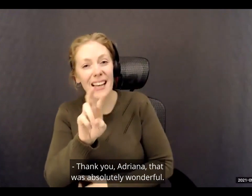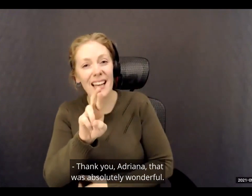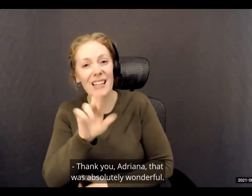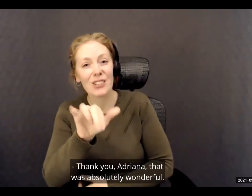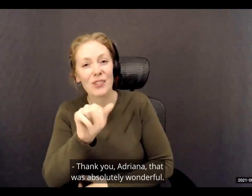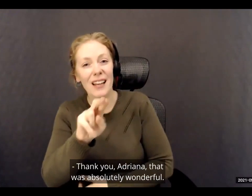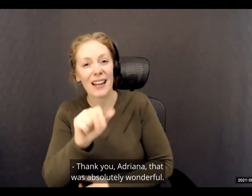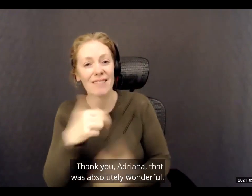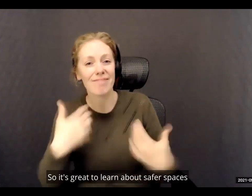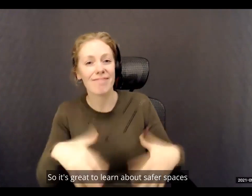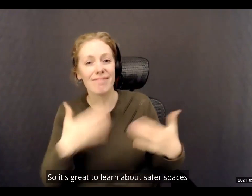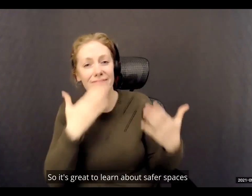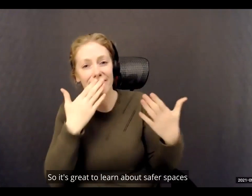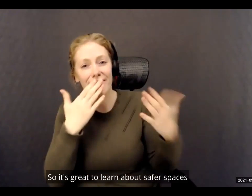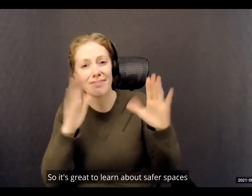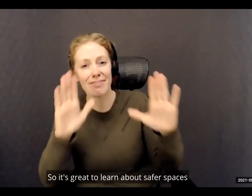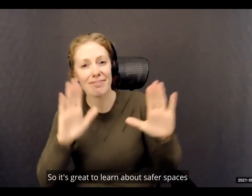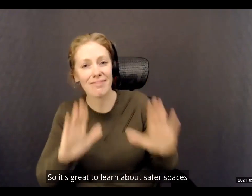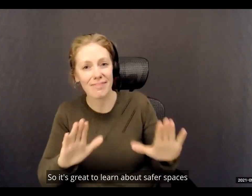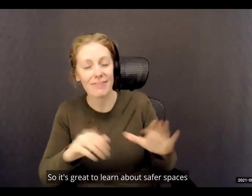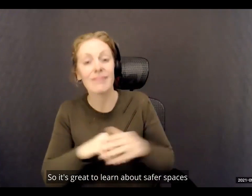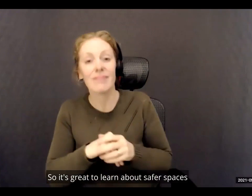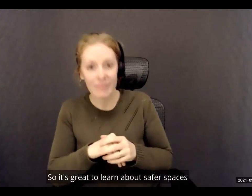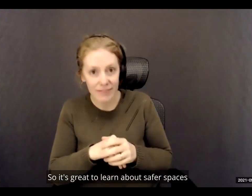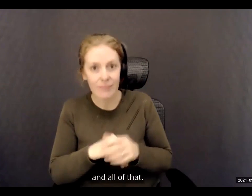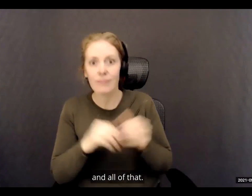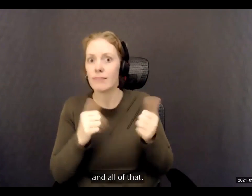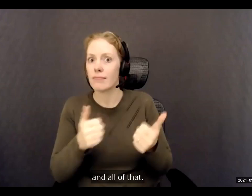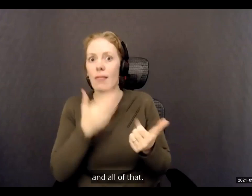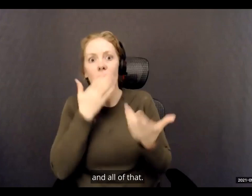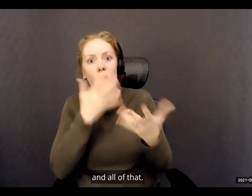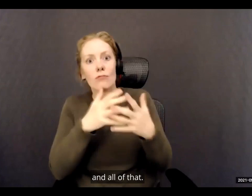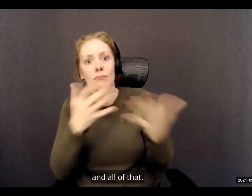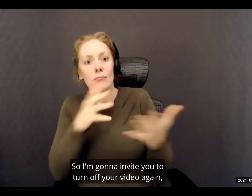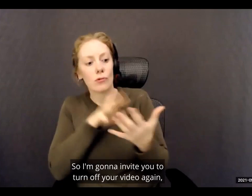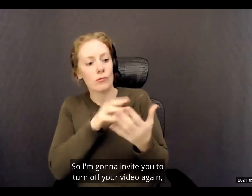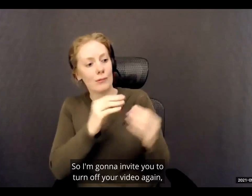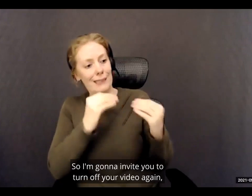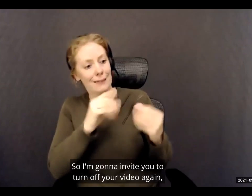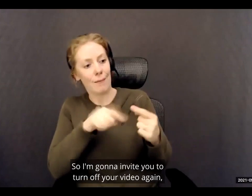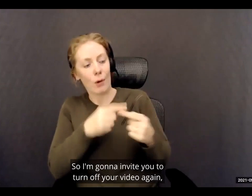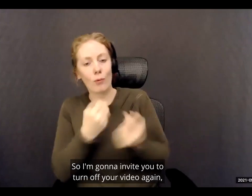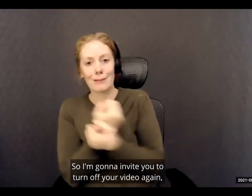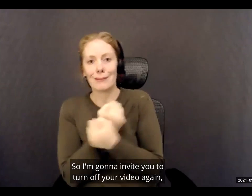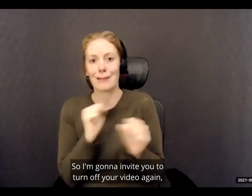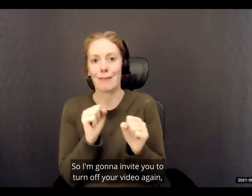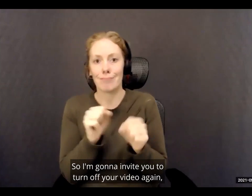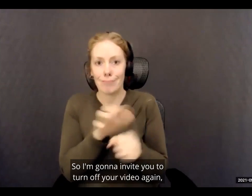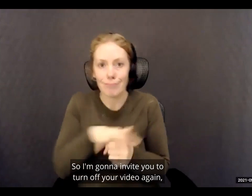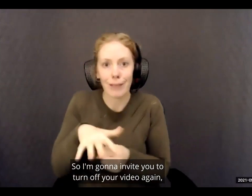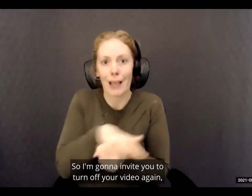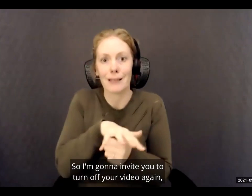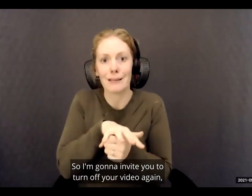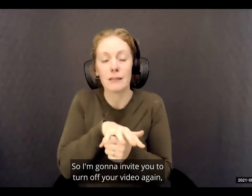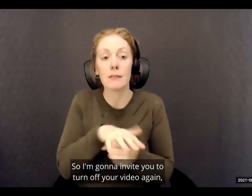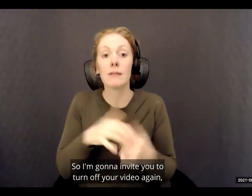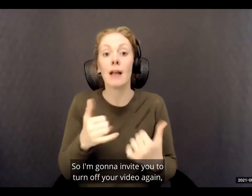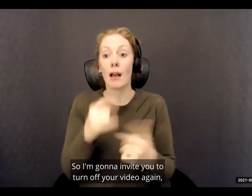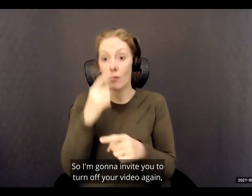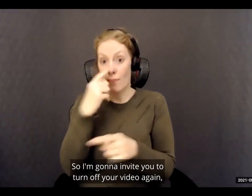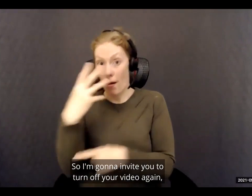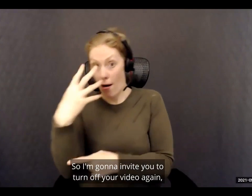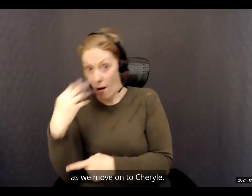wonderful. So it's great to learn about safer spaces and all of that. So now I'm going to invite you to turn off your video